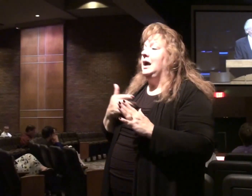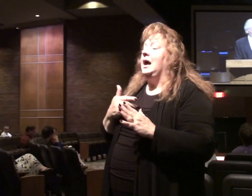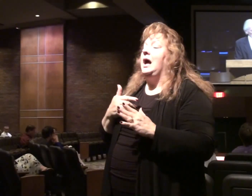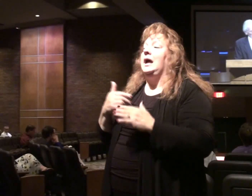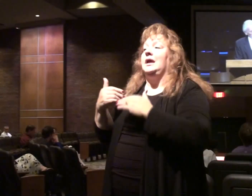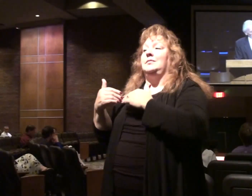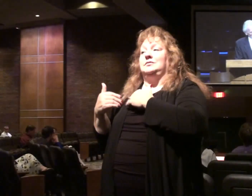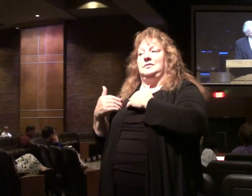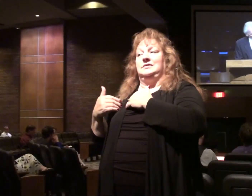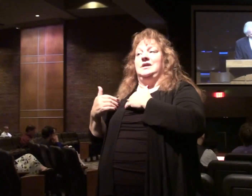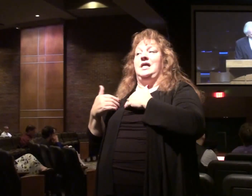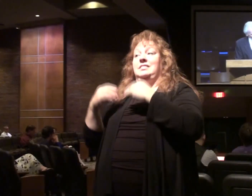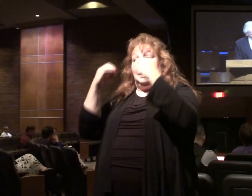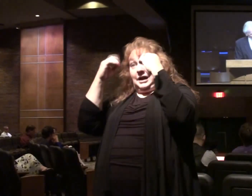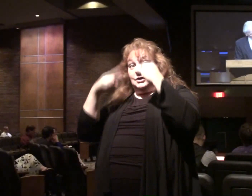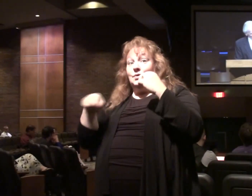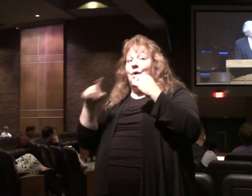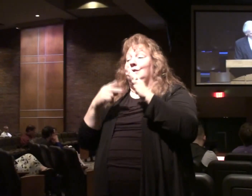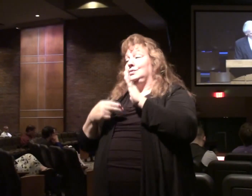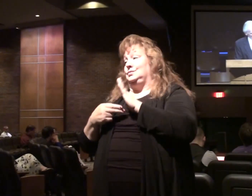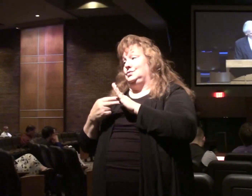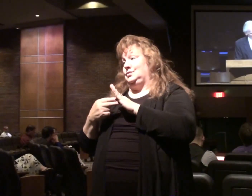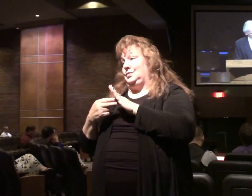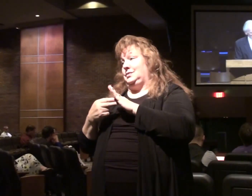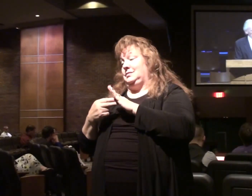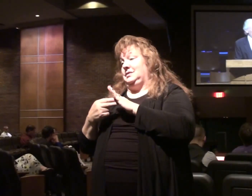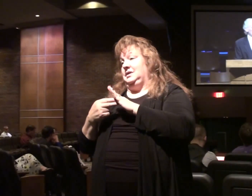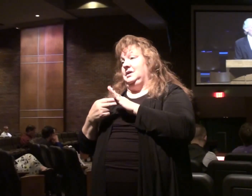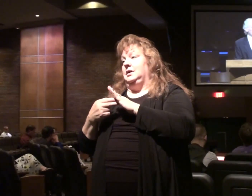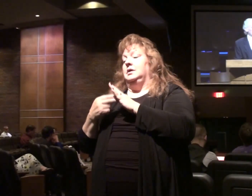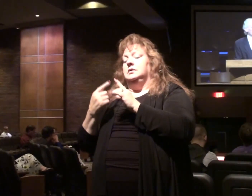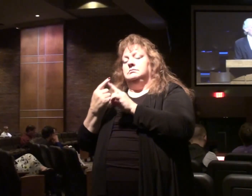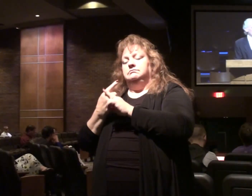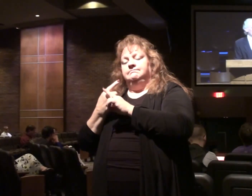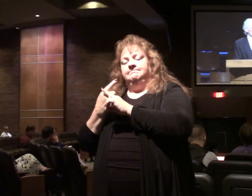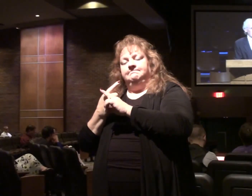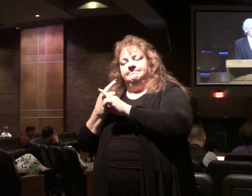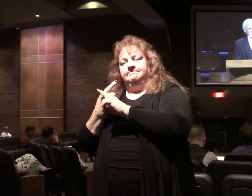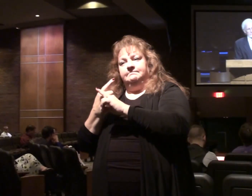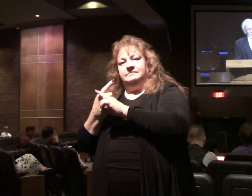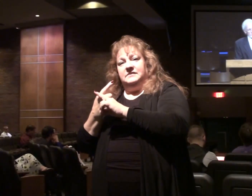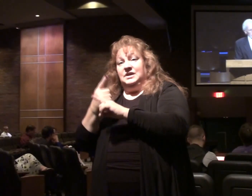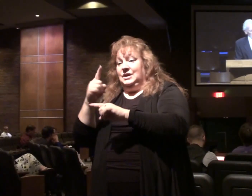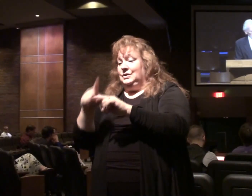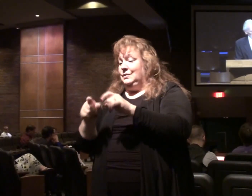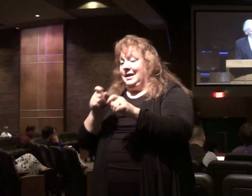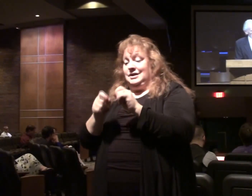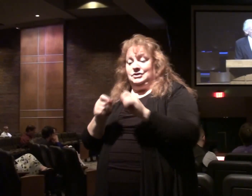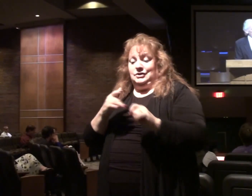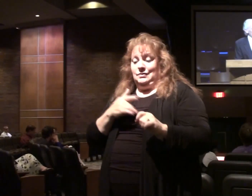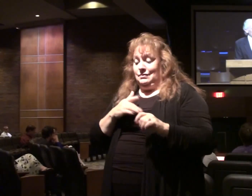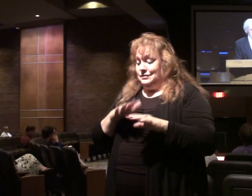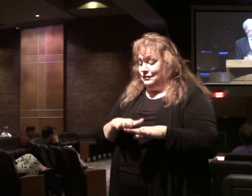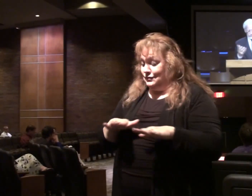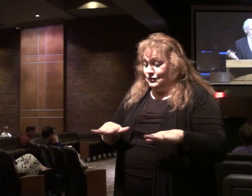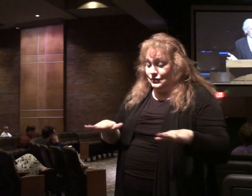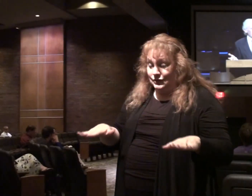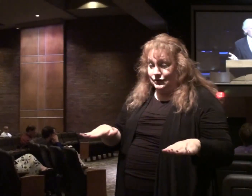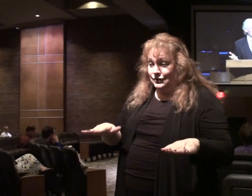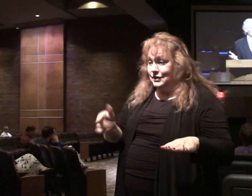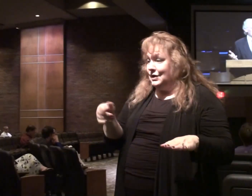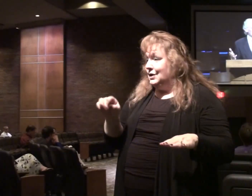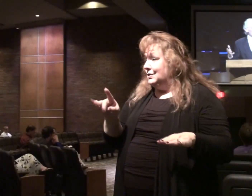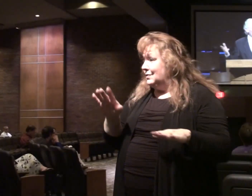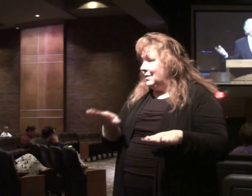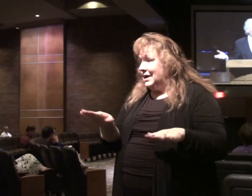held accountable if I taught you the truth faithfully. You can't change the hearts of your kids, your